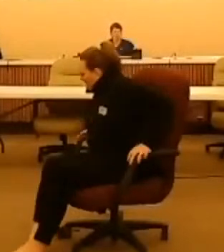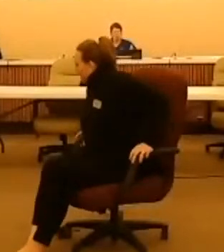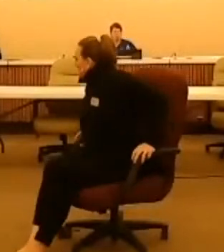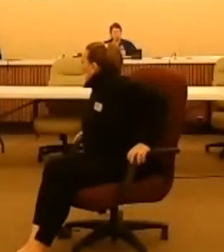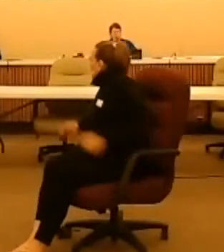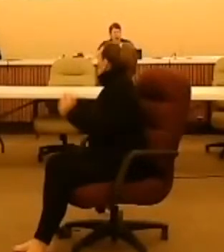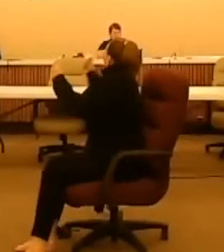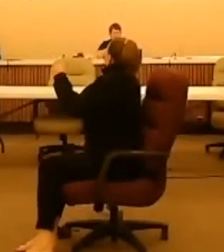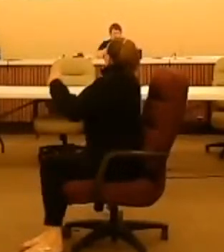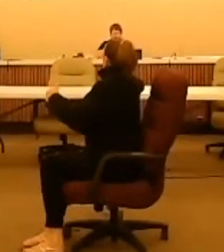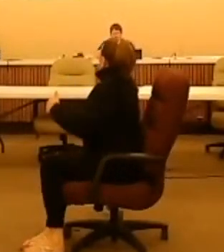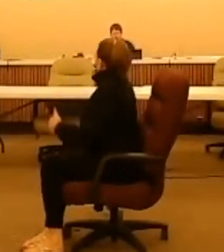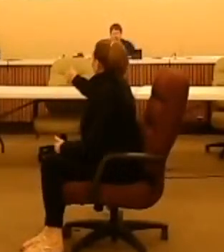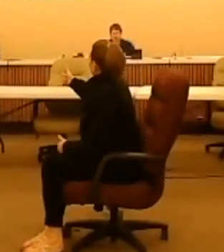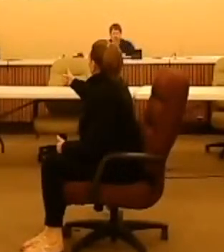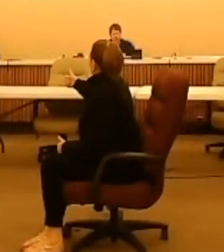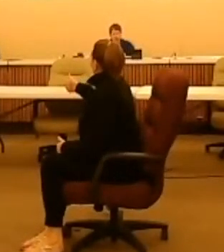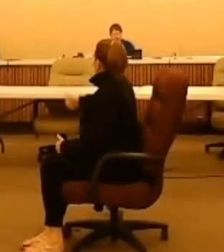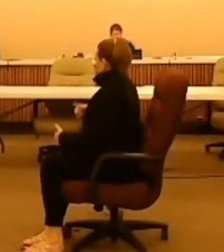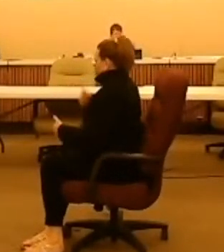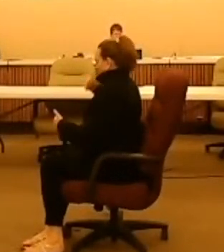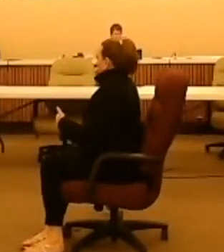And also, Rob,